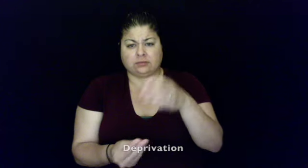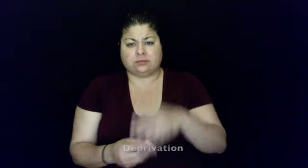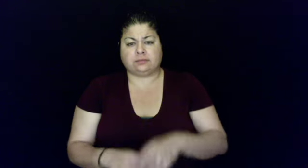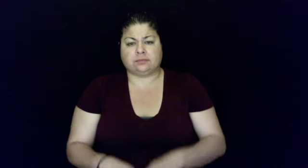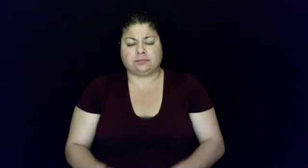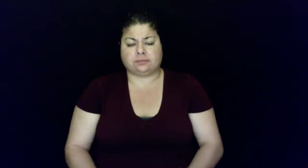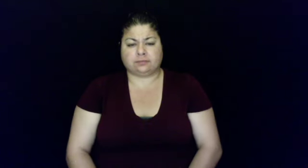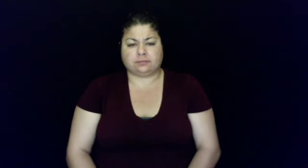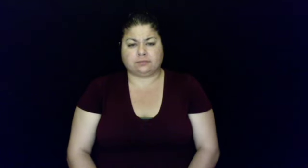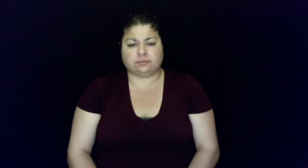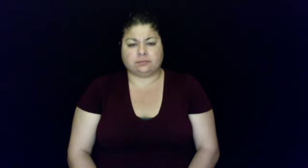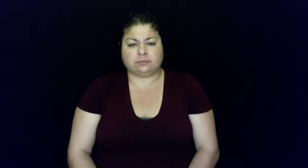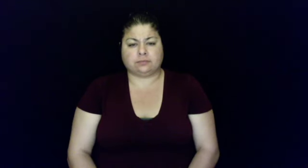Deprivation.